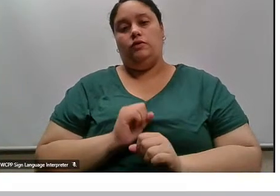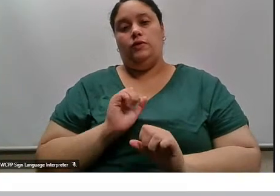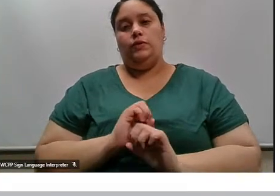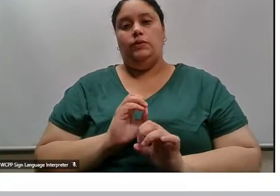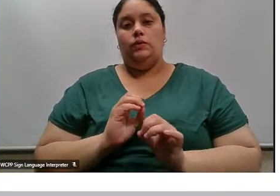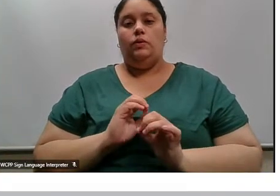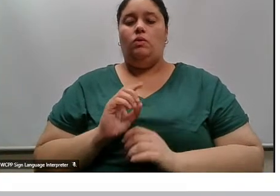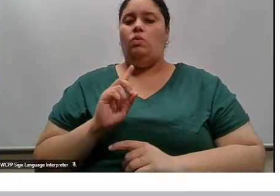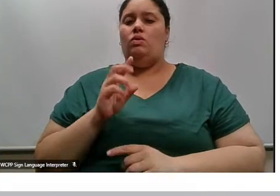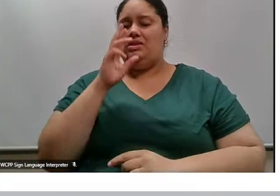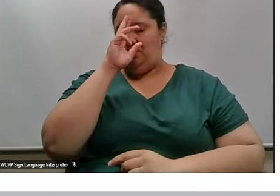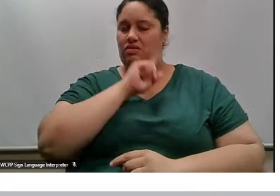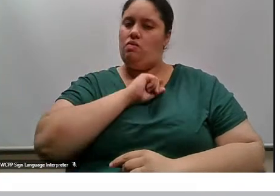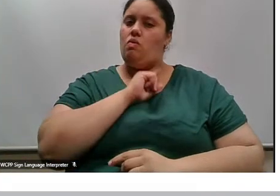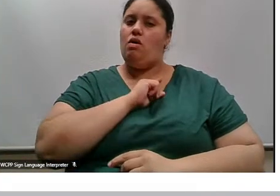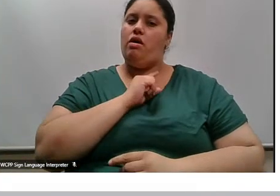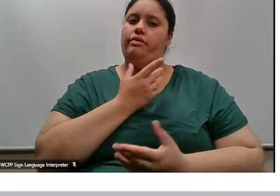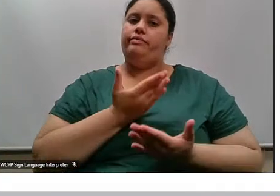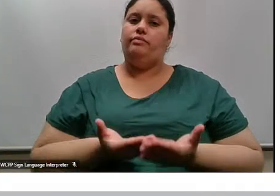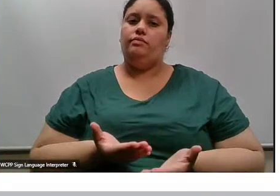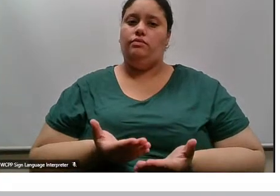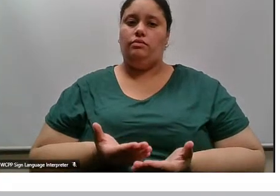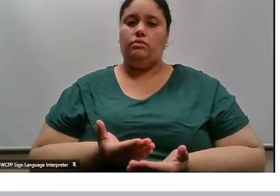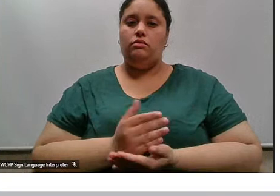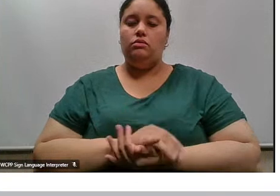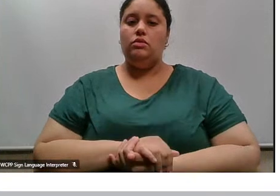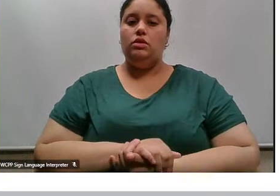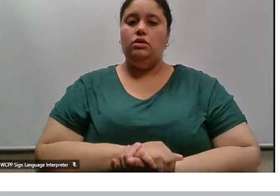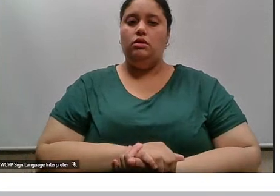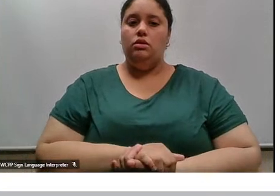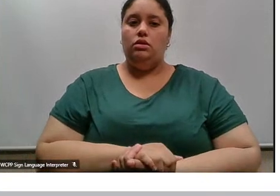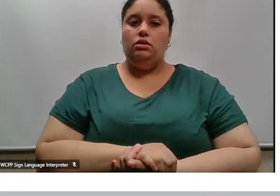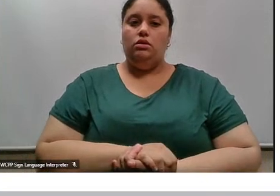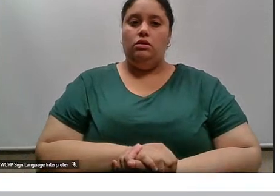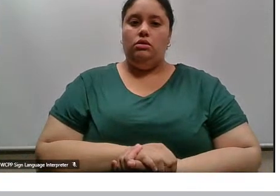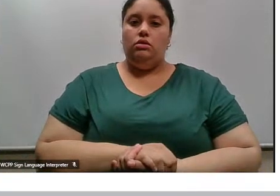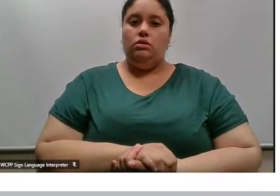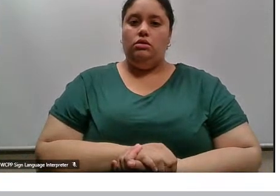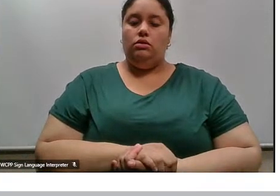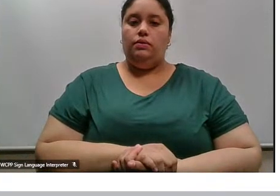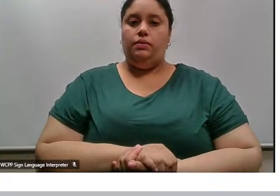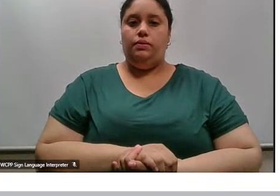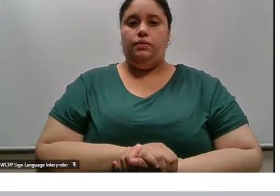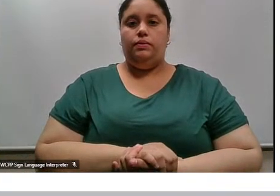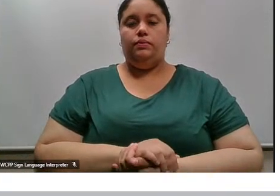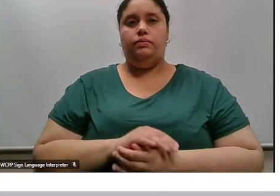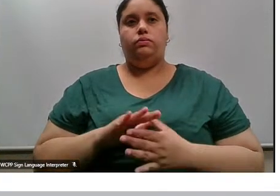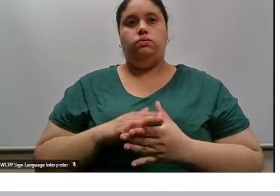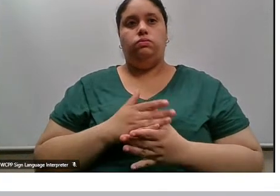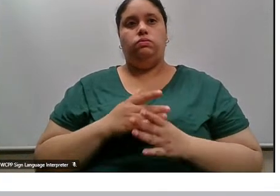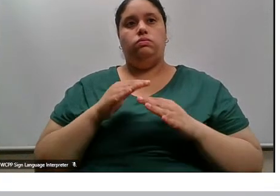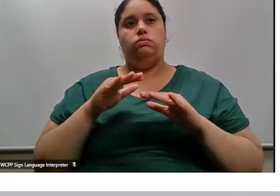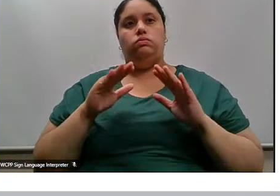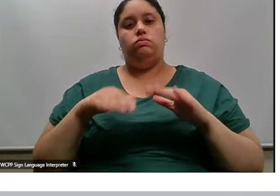What might have been the reason for that? Is it because of the below explanation that